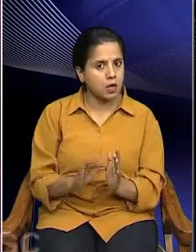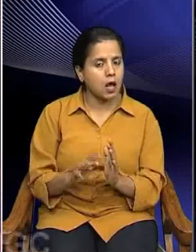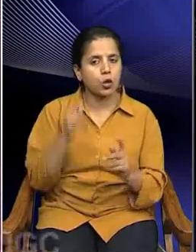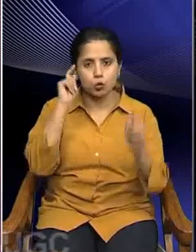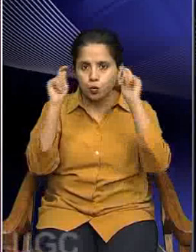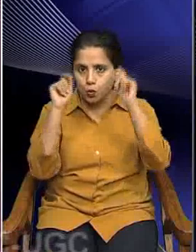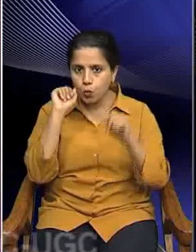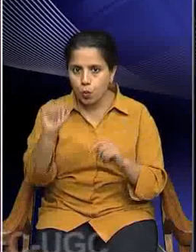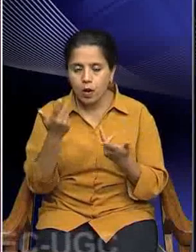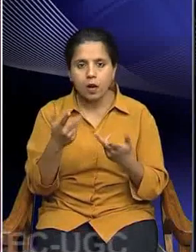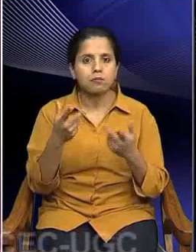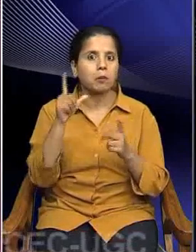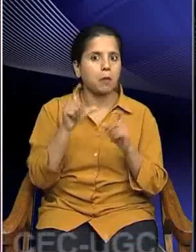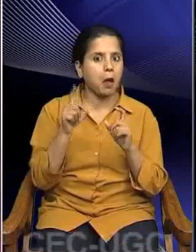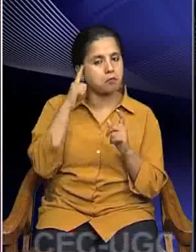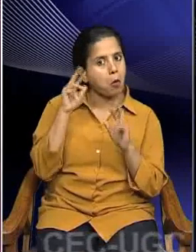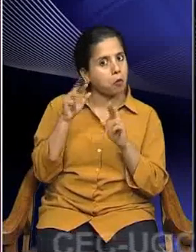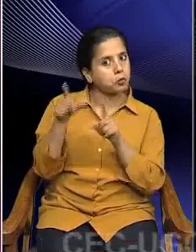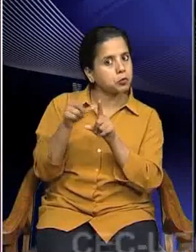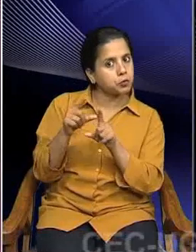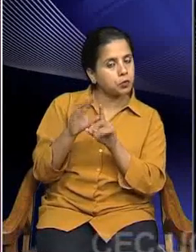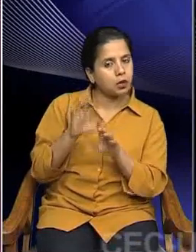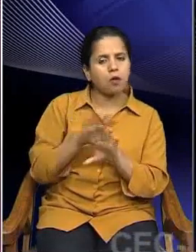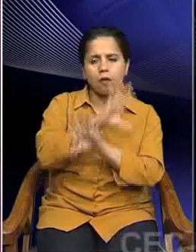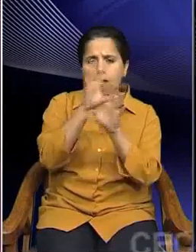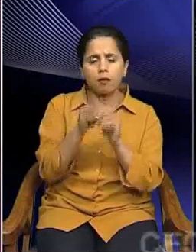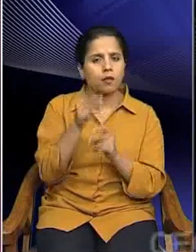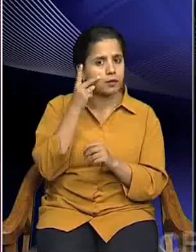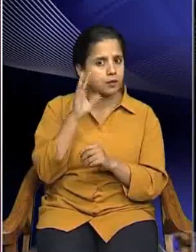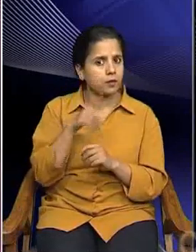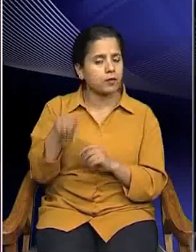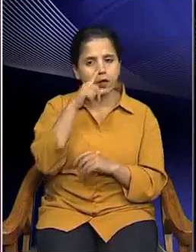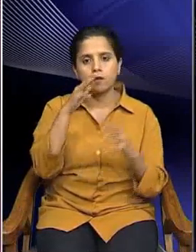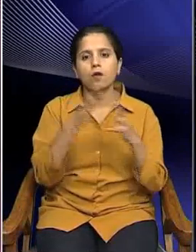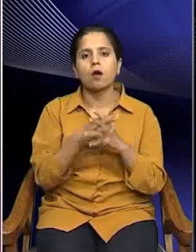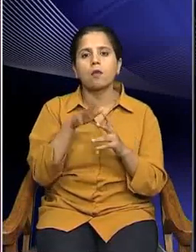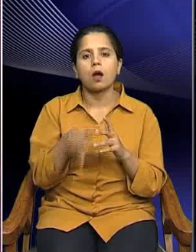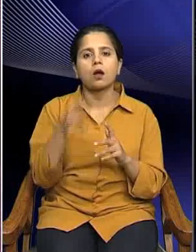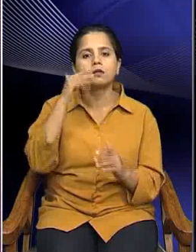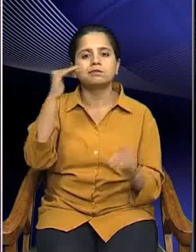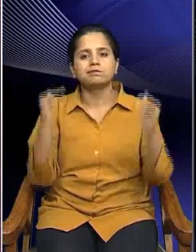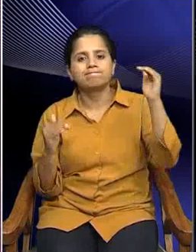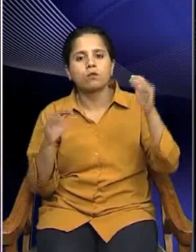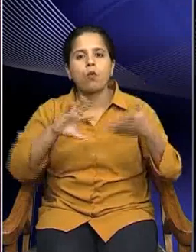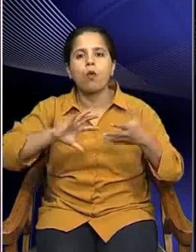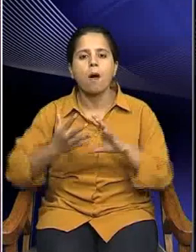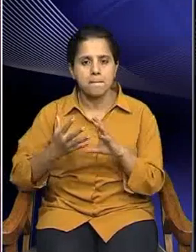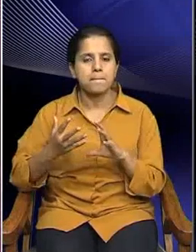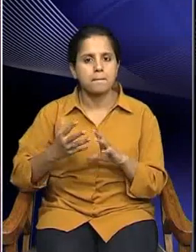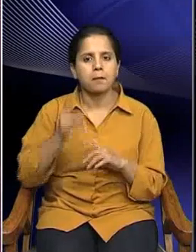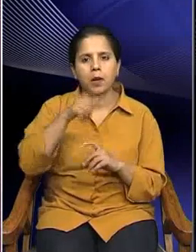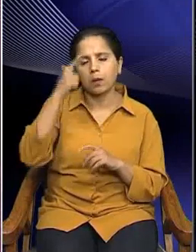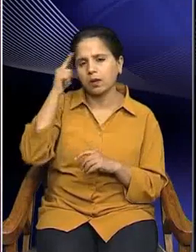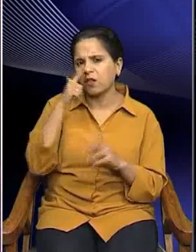roles, expectations, all this put together, putting women into a disadvantageous situation. And